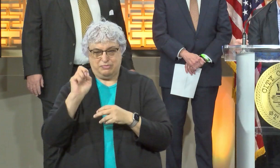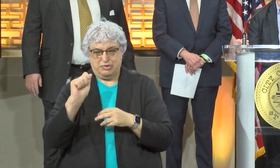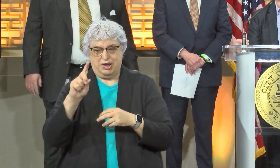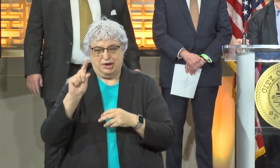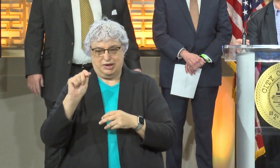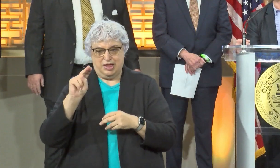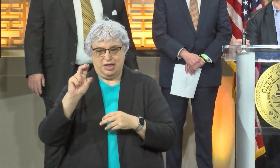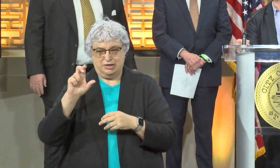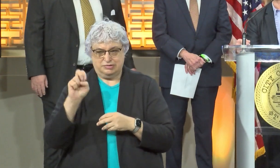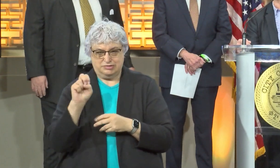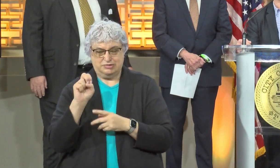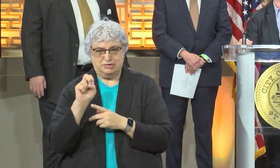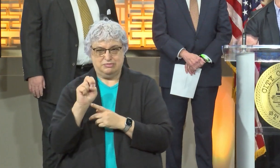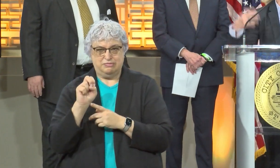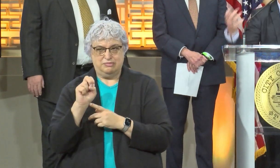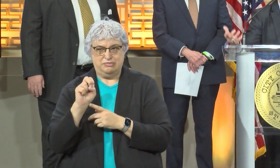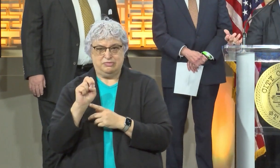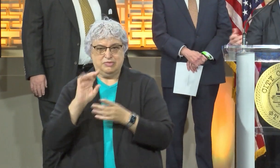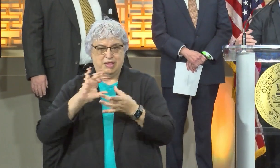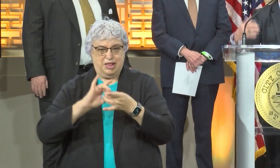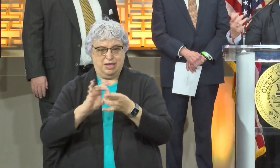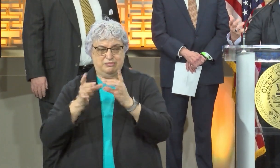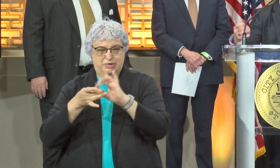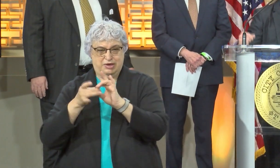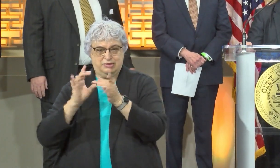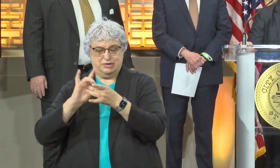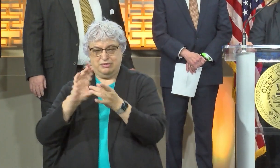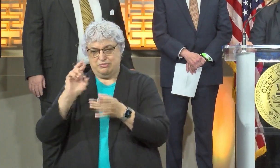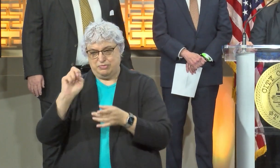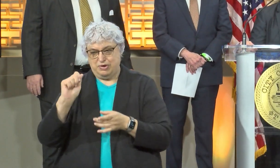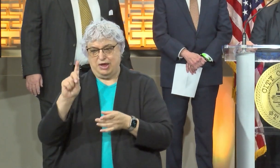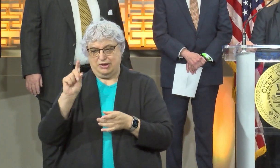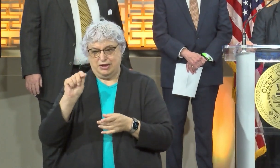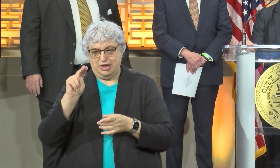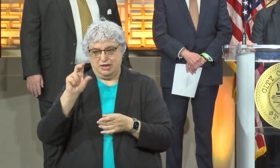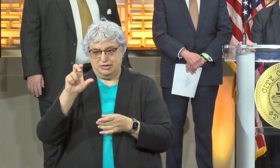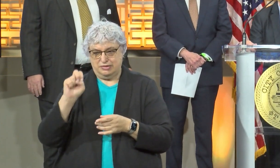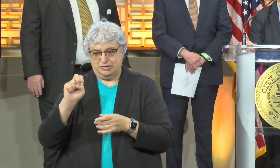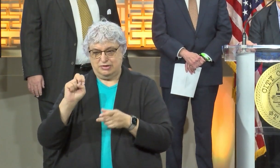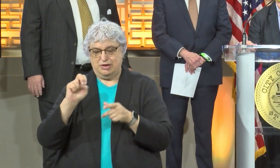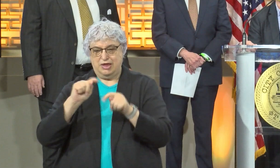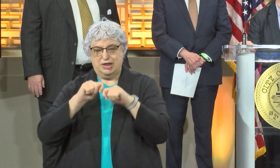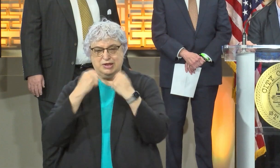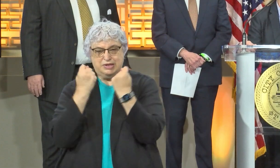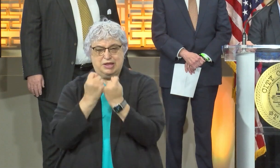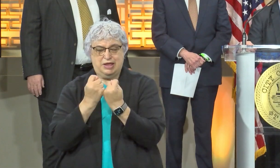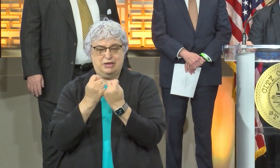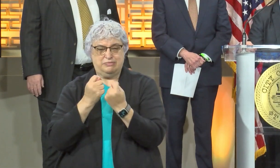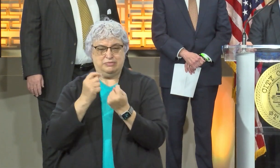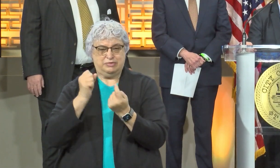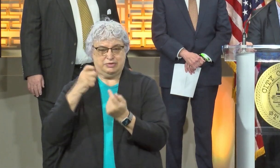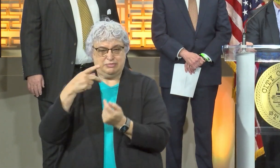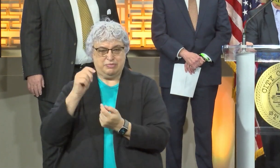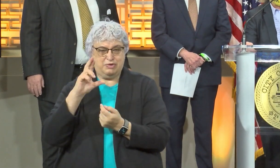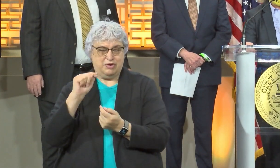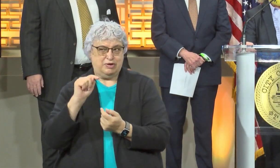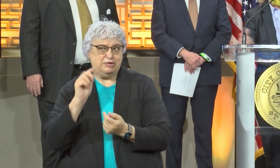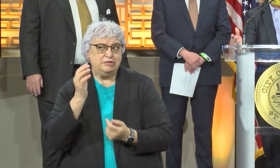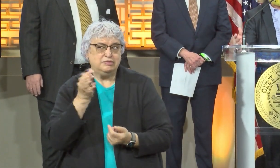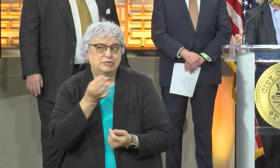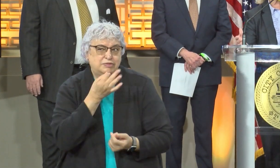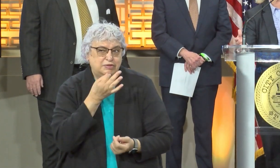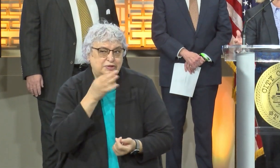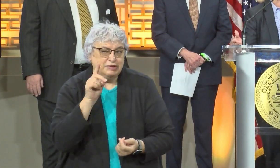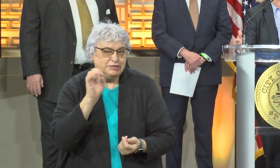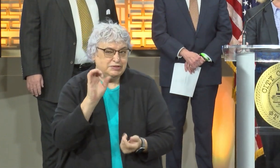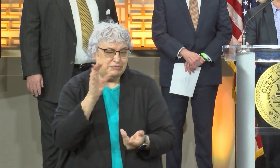groups, the Olympics, or breakdancing, a team sport for the Olympics, and they find out in December. So, you